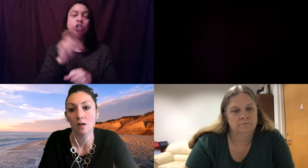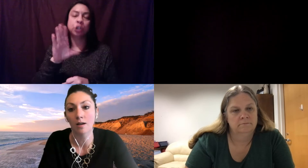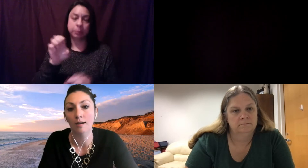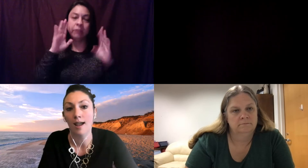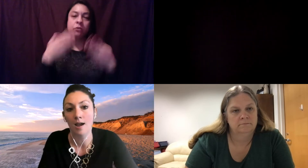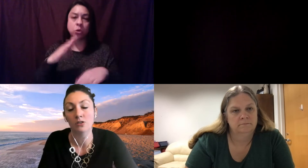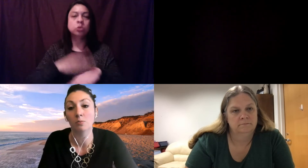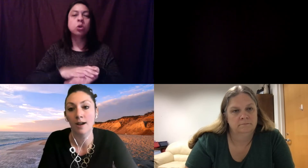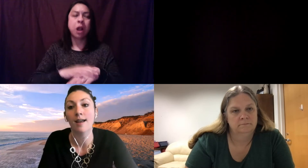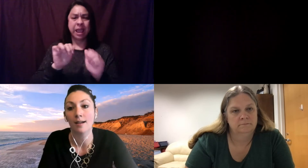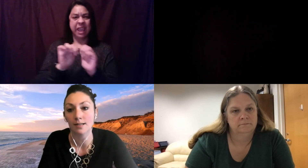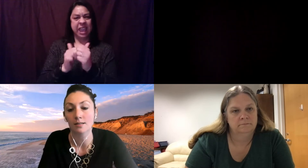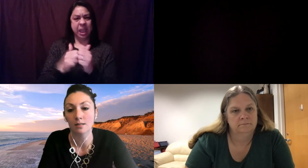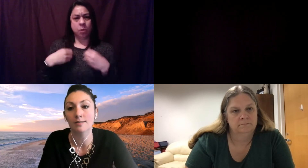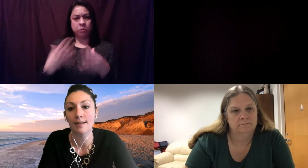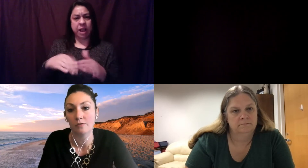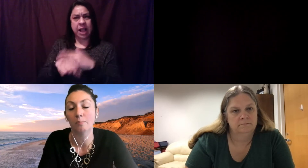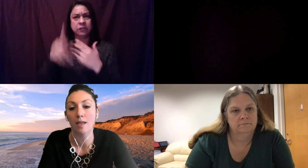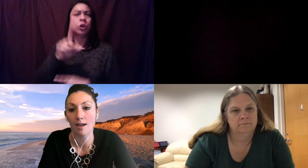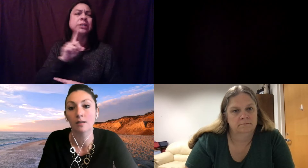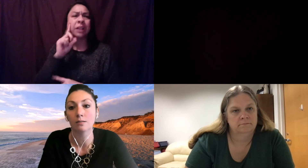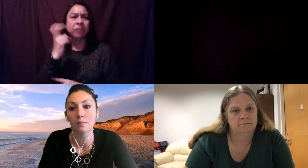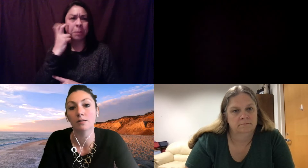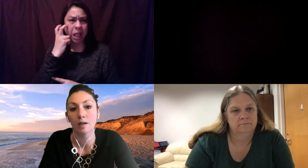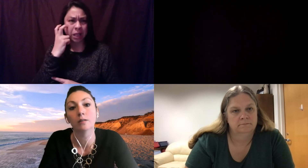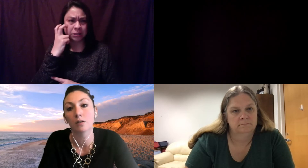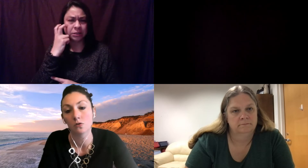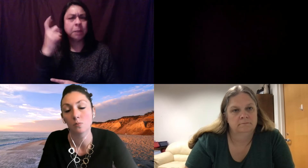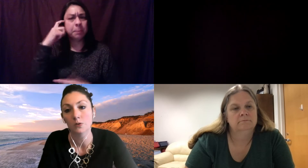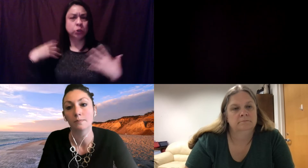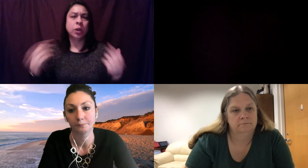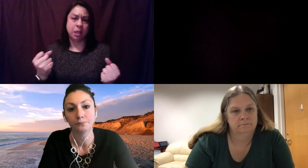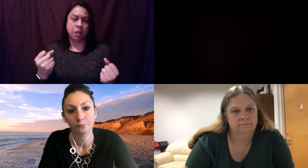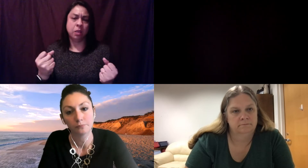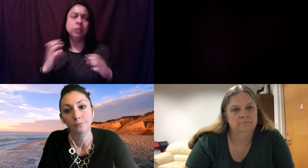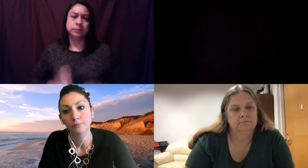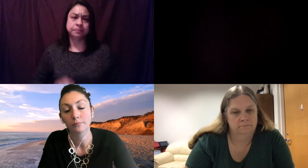focused on how to provide access to deaf-blind mental health consumers.